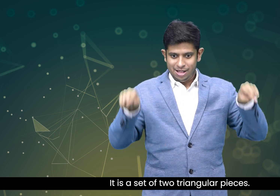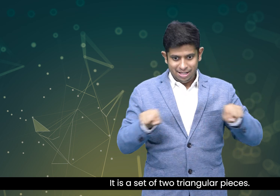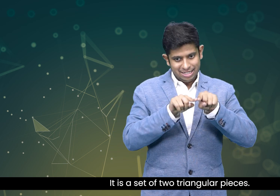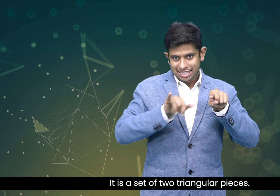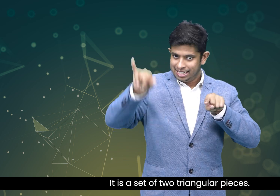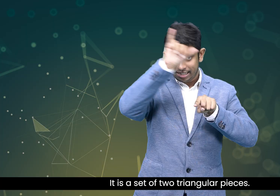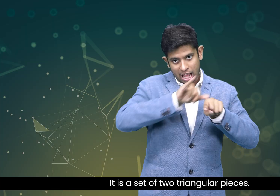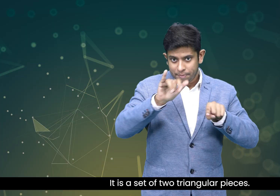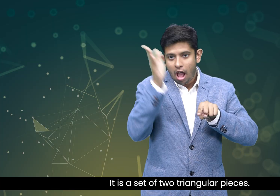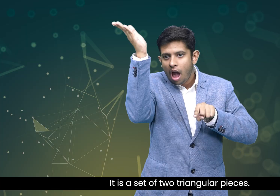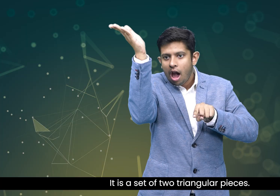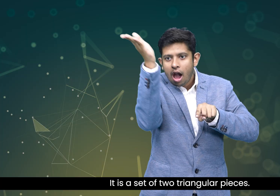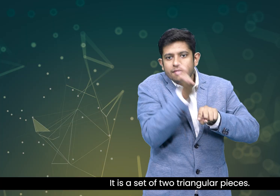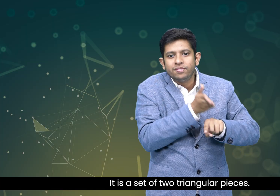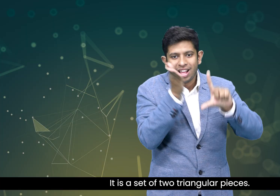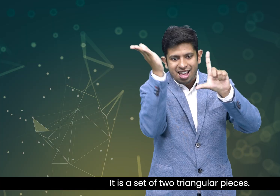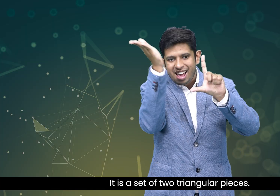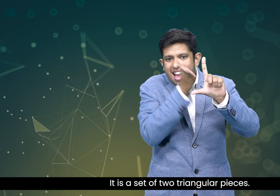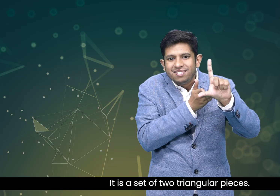It is a set of two triangular pieces.